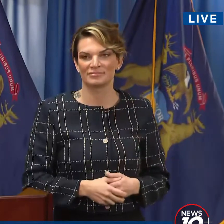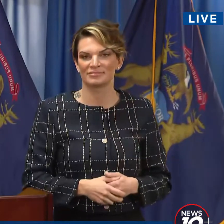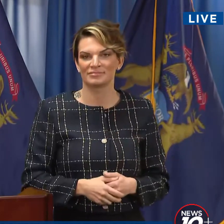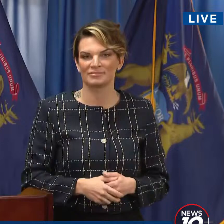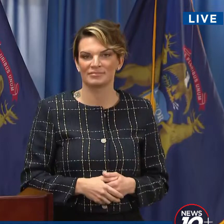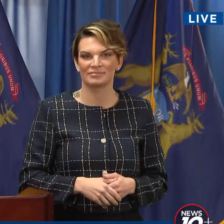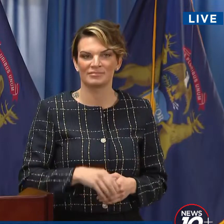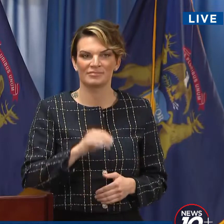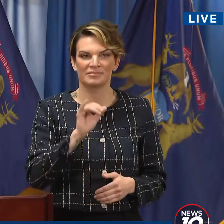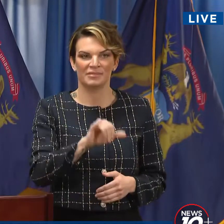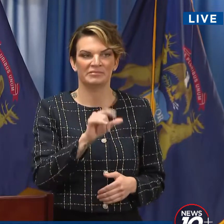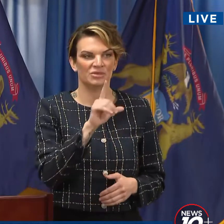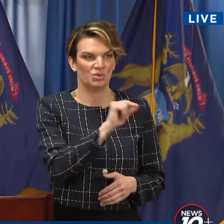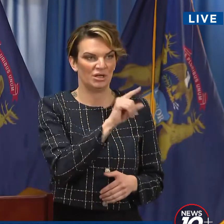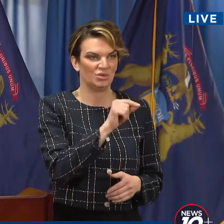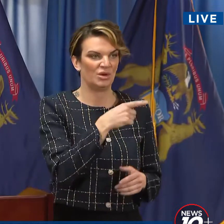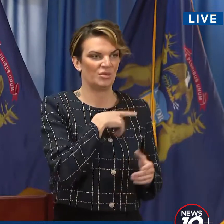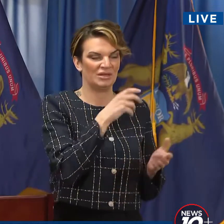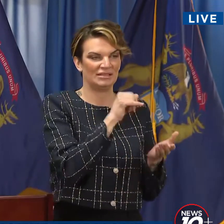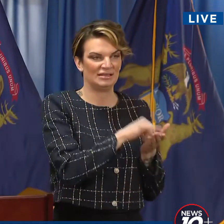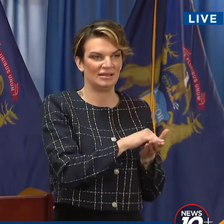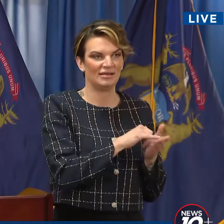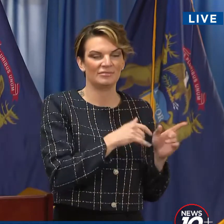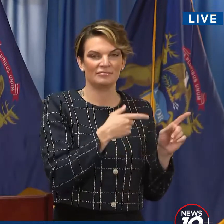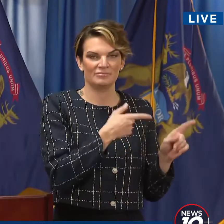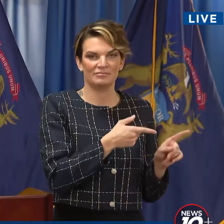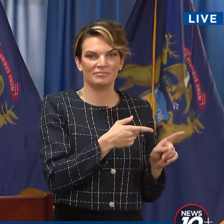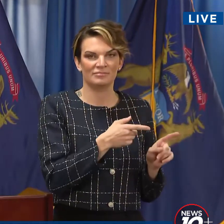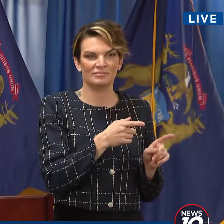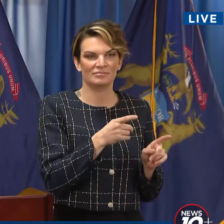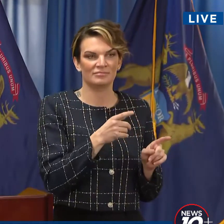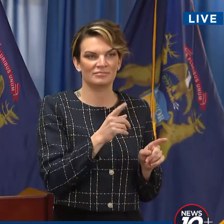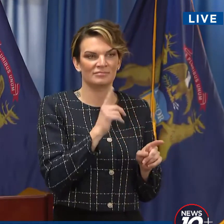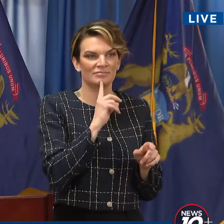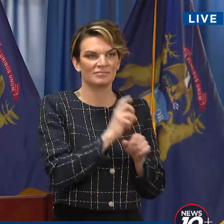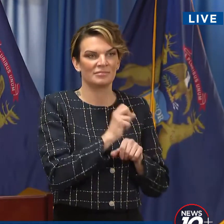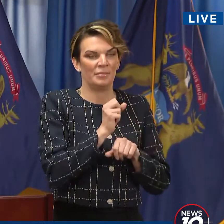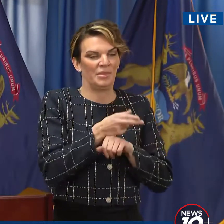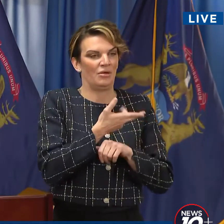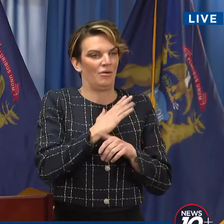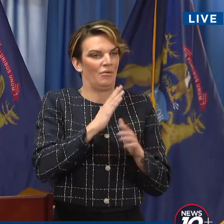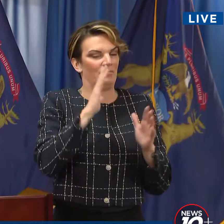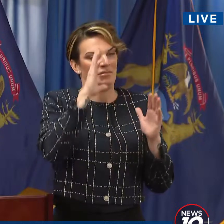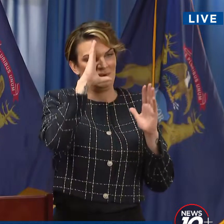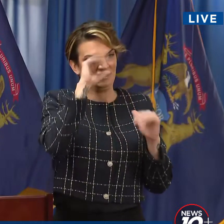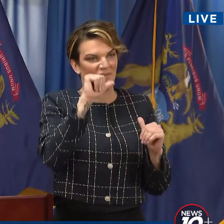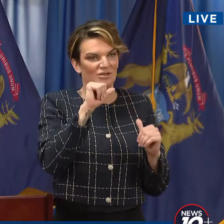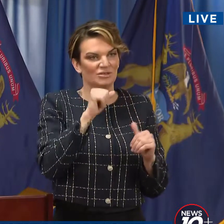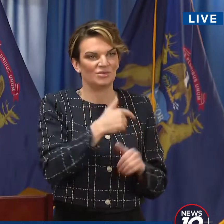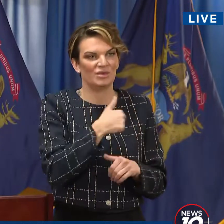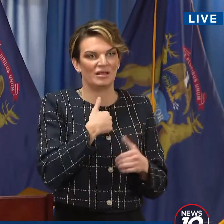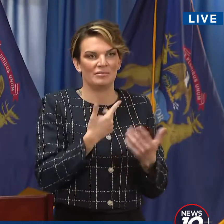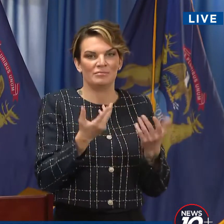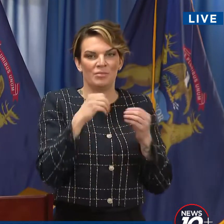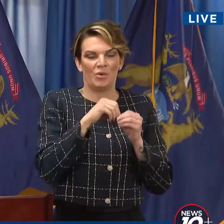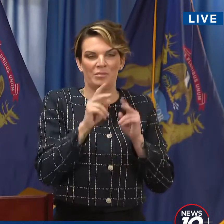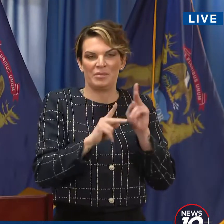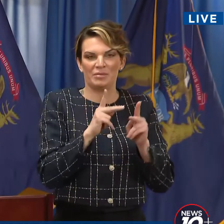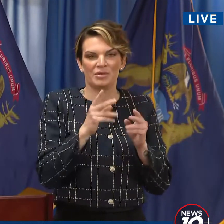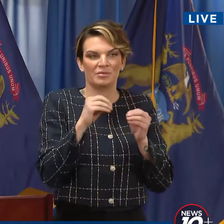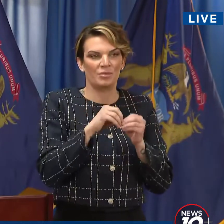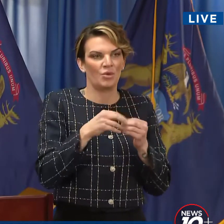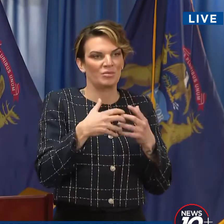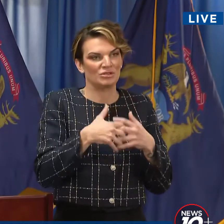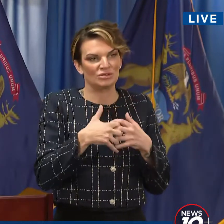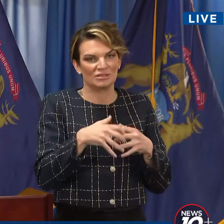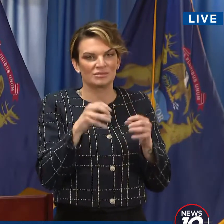frankly, in 2020, what we were able to do to actually beat expectations in terms of timing. We had a lot more people and a lot more machines